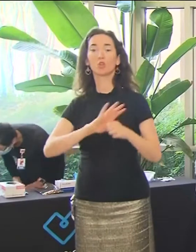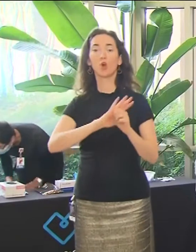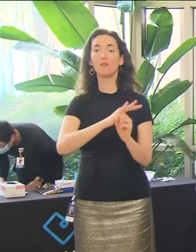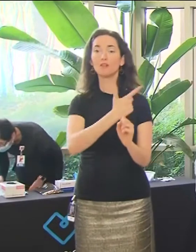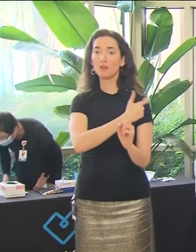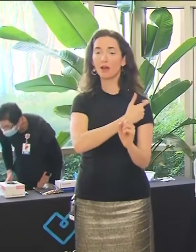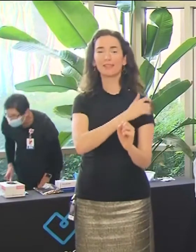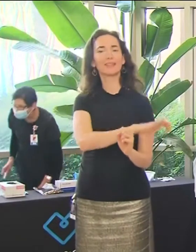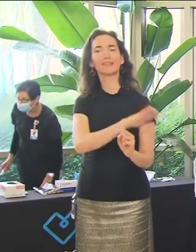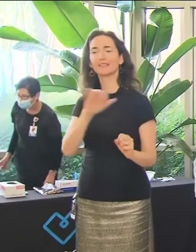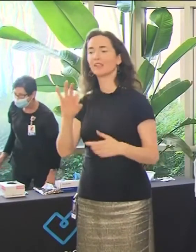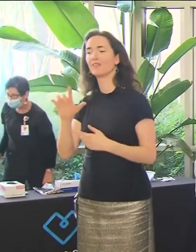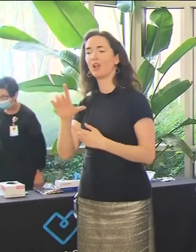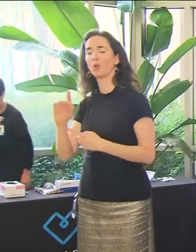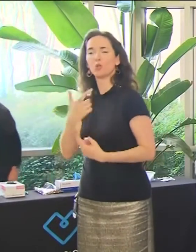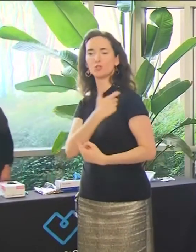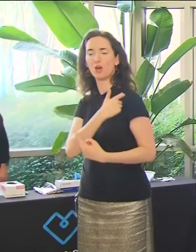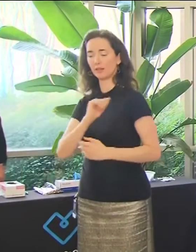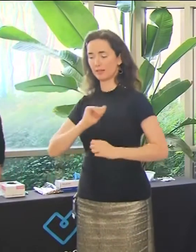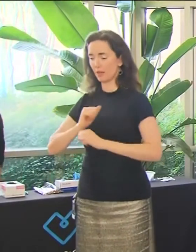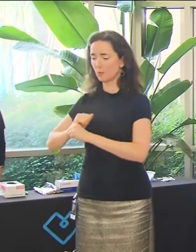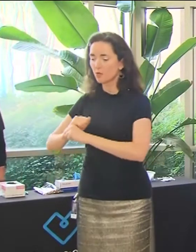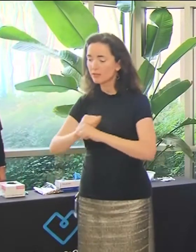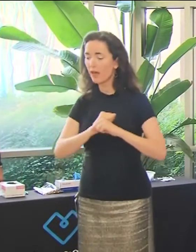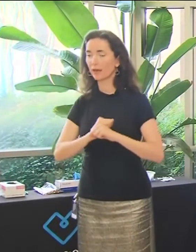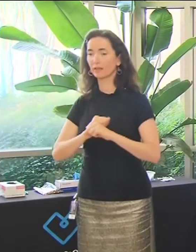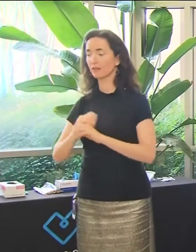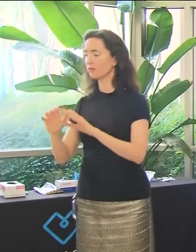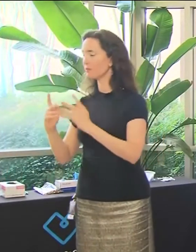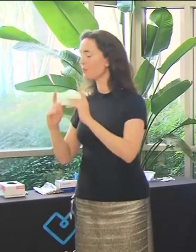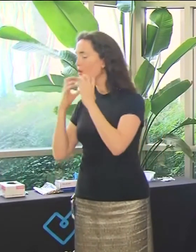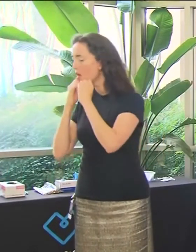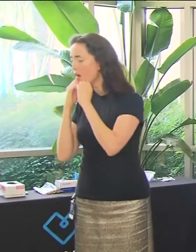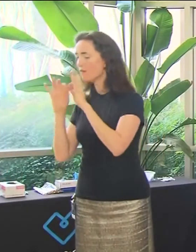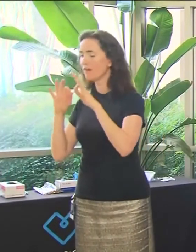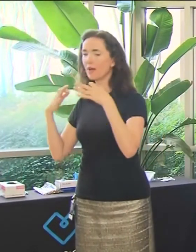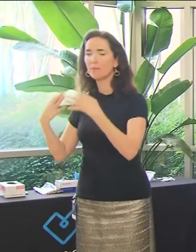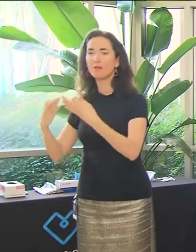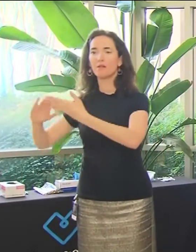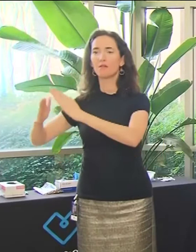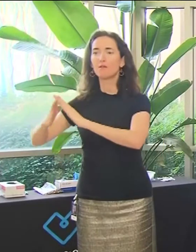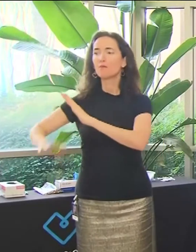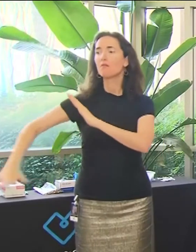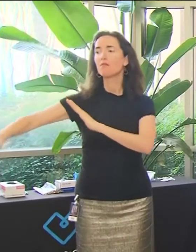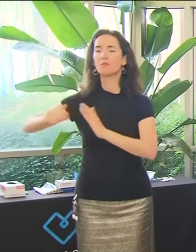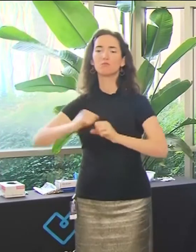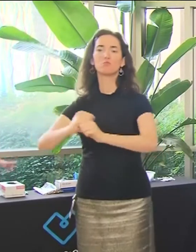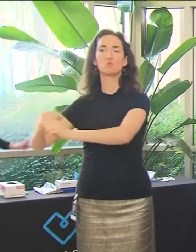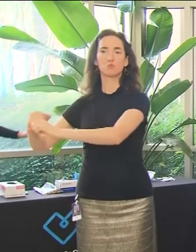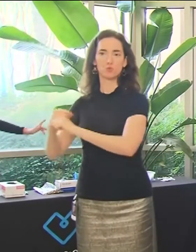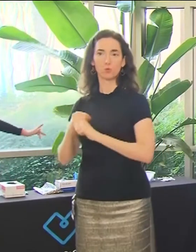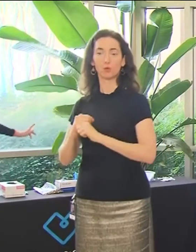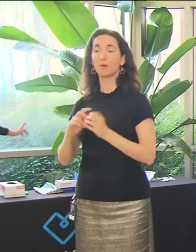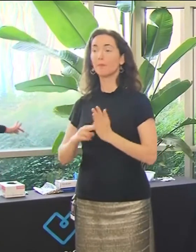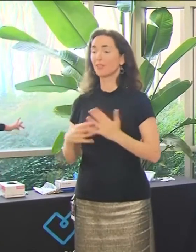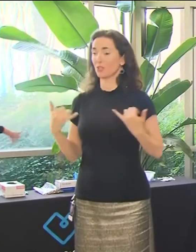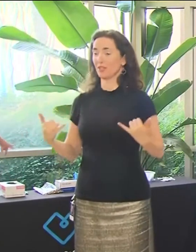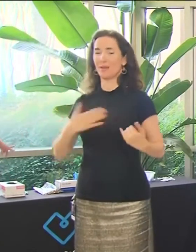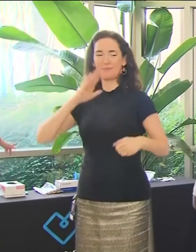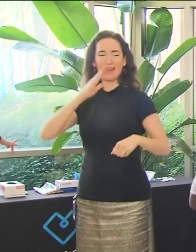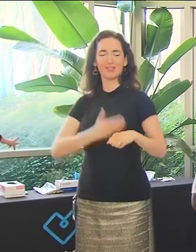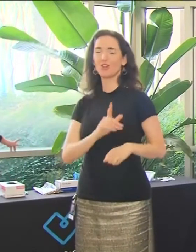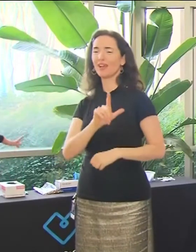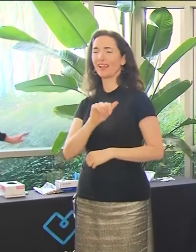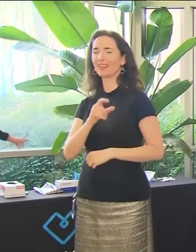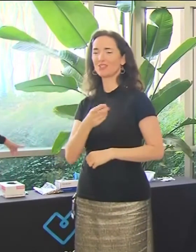vaccine not only protects yourself, but it also protects your loved ones, your family members, your community as a whole. And so today I'm here with my son